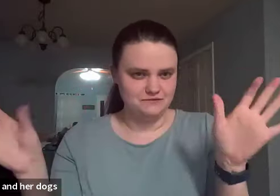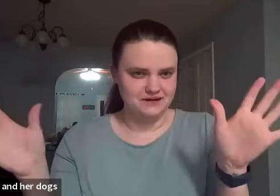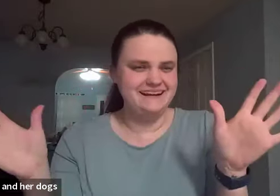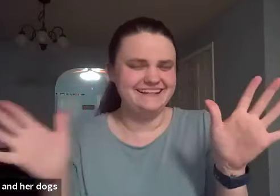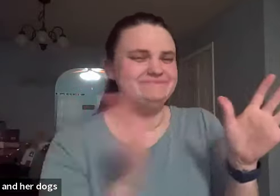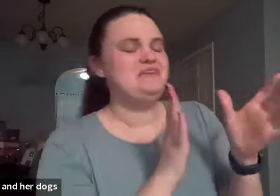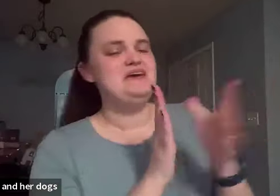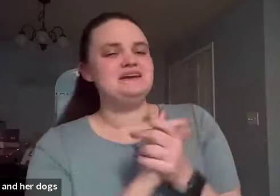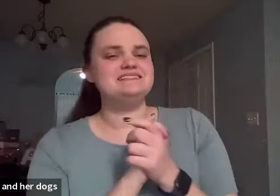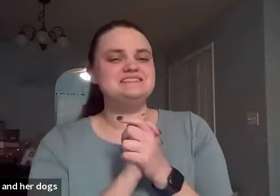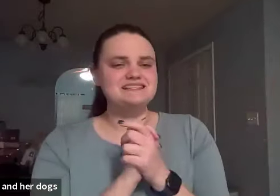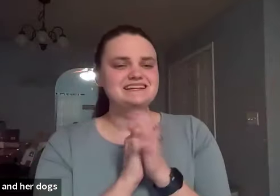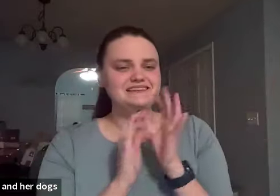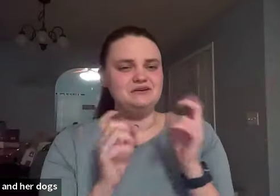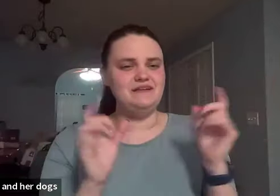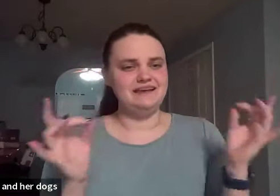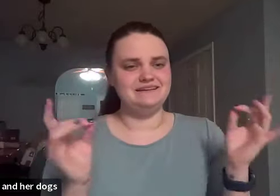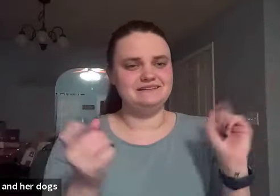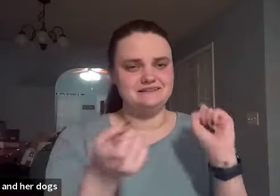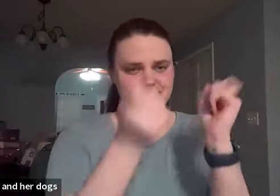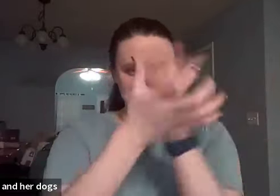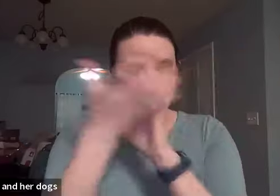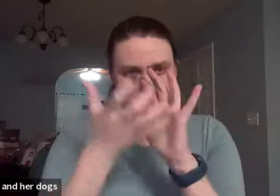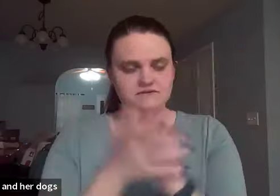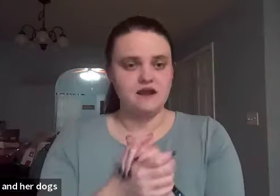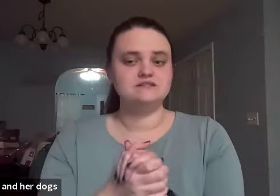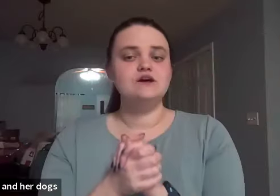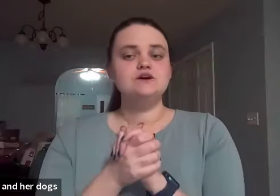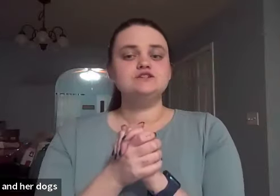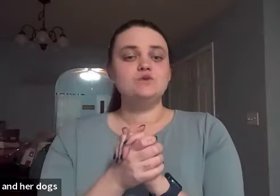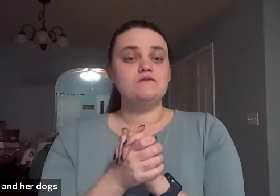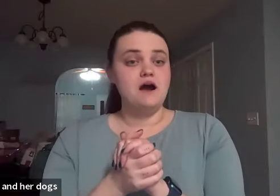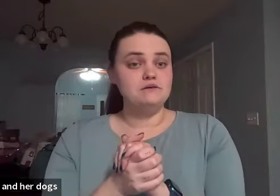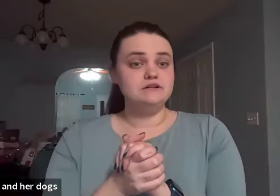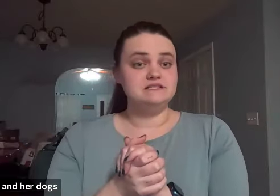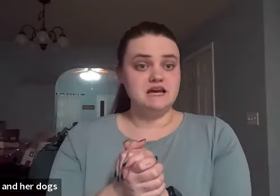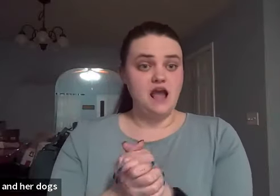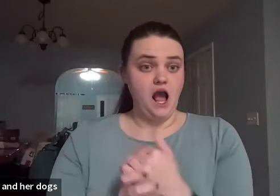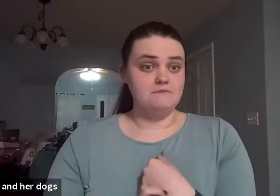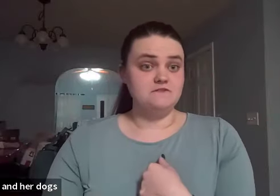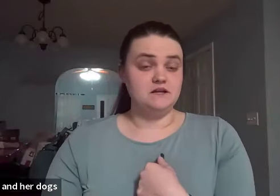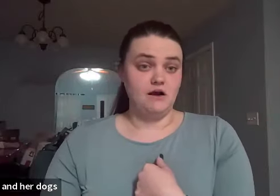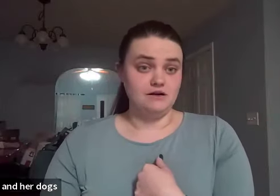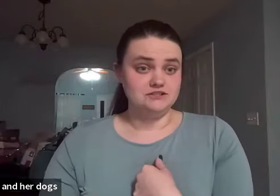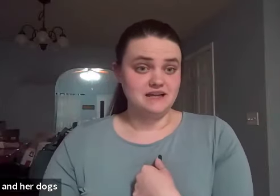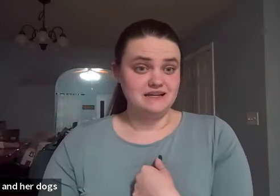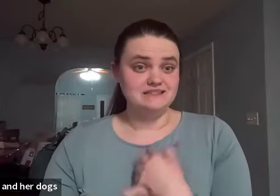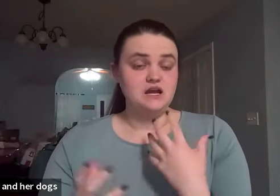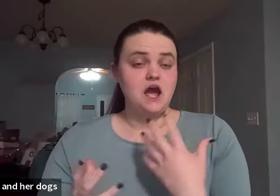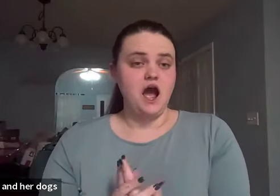sentence for it, because it does get a little like confusing fast. So if I were to say I'm feeling ostracized,